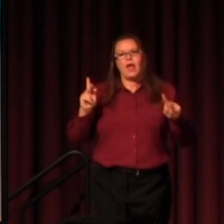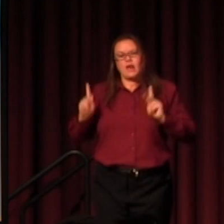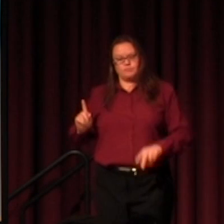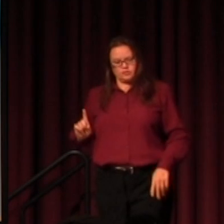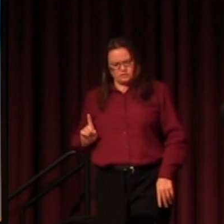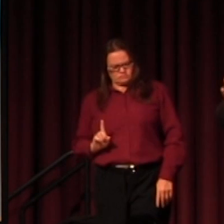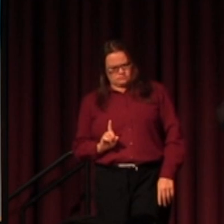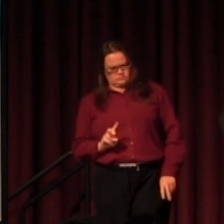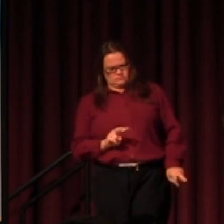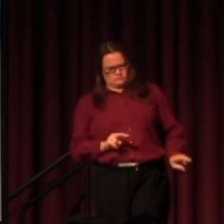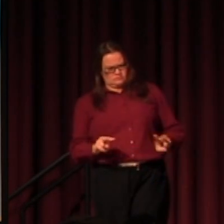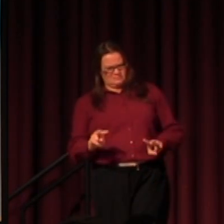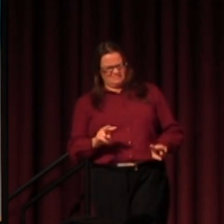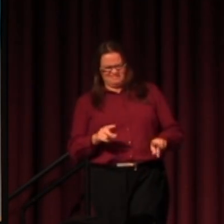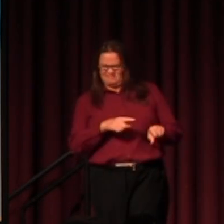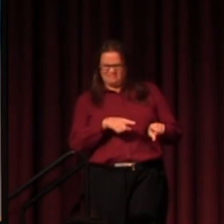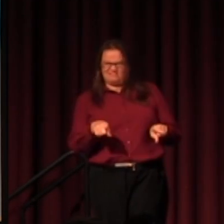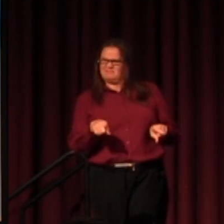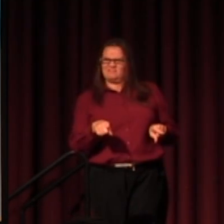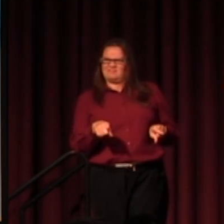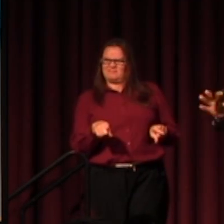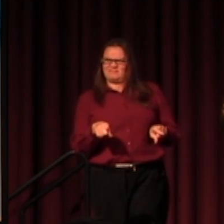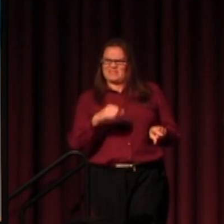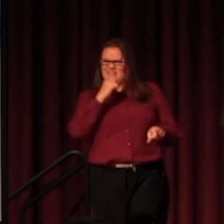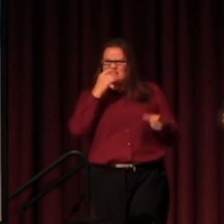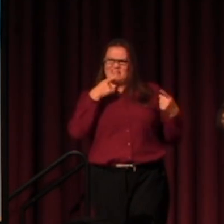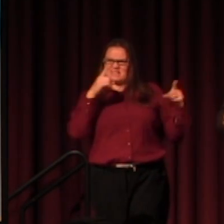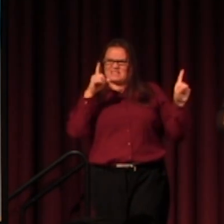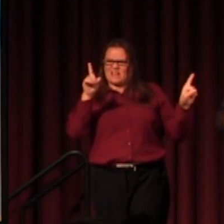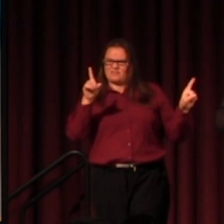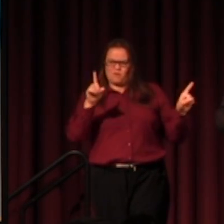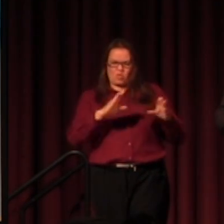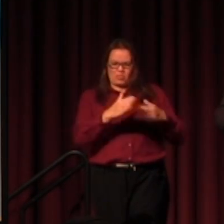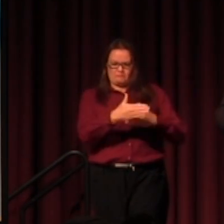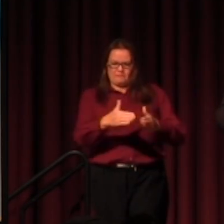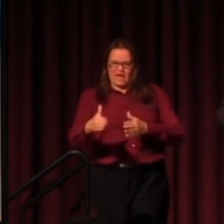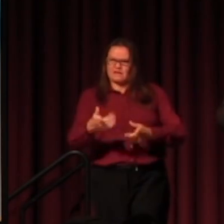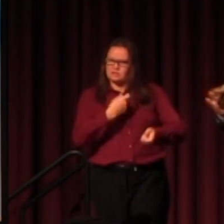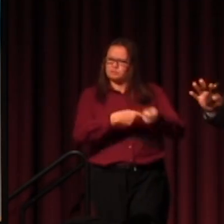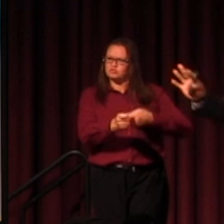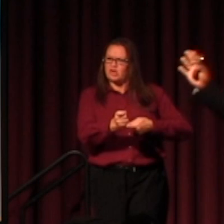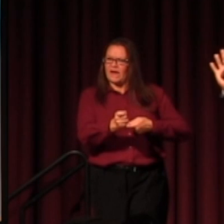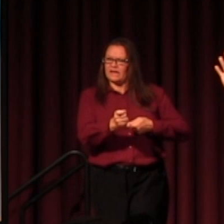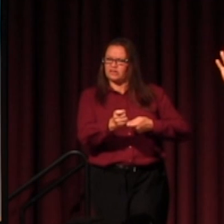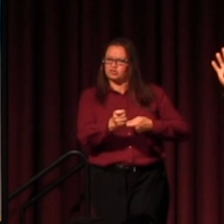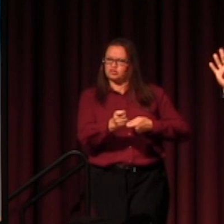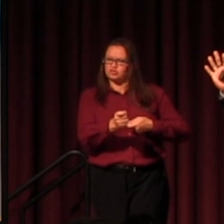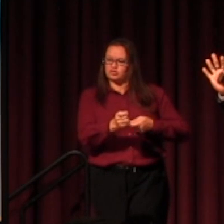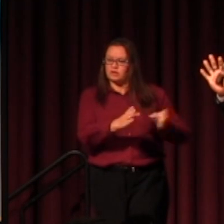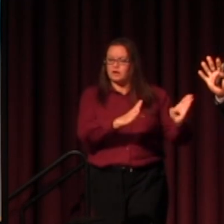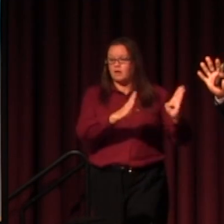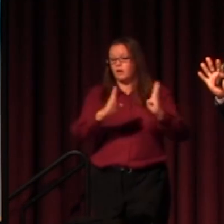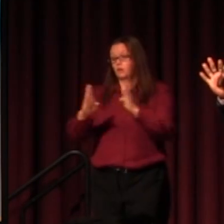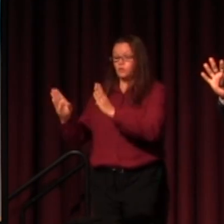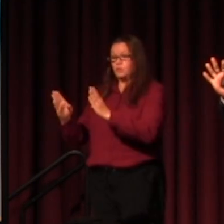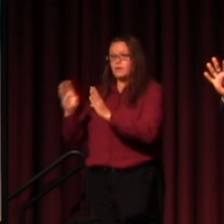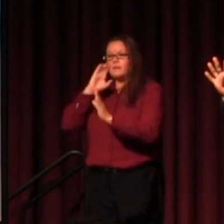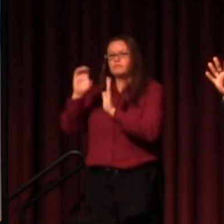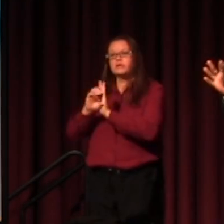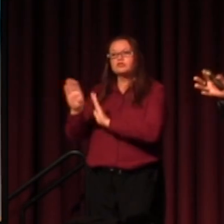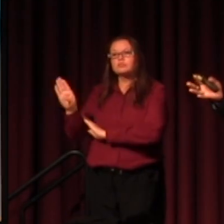are standing isn't good. I'm going to change those boxes and move them to image B,